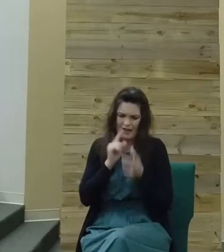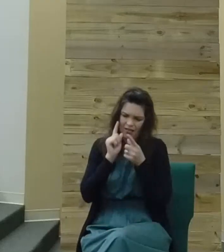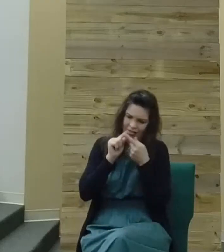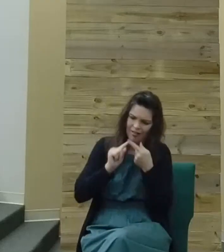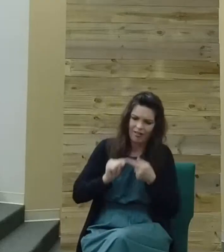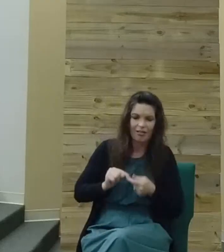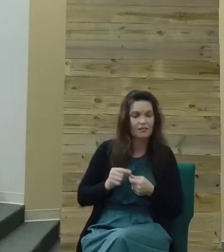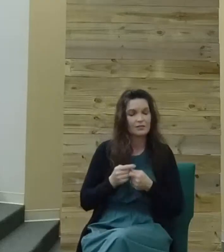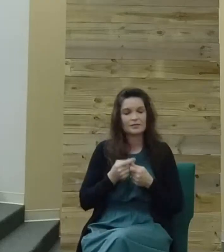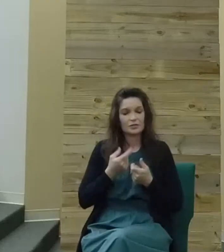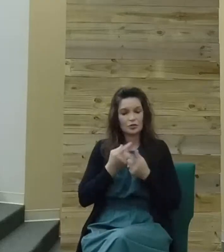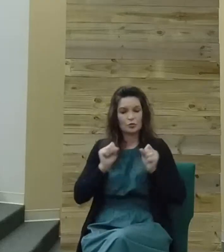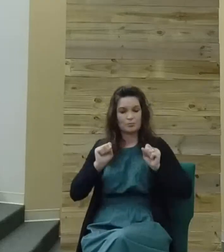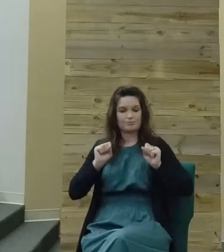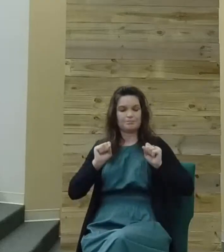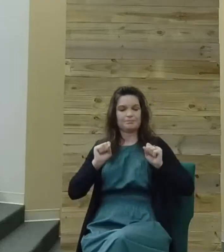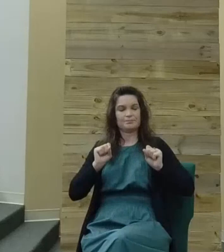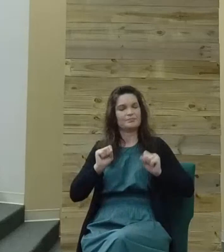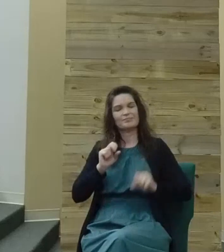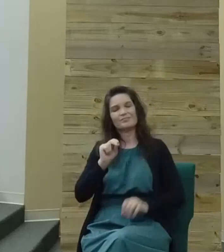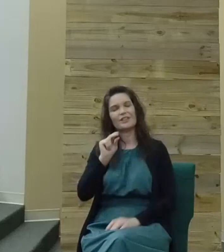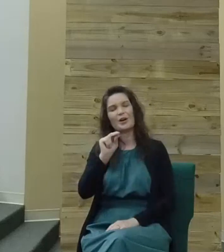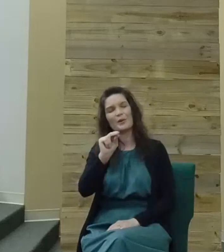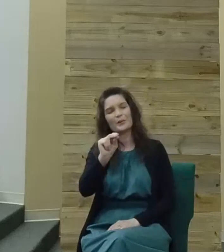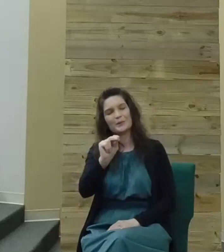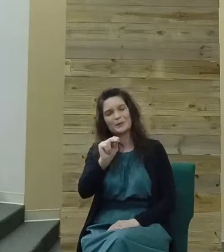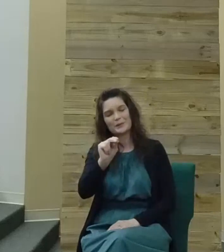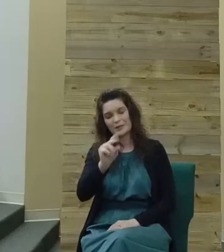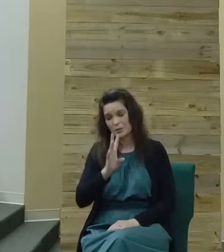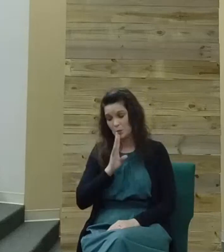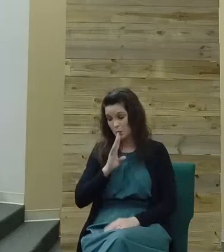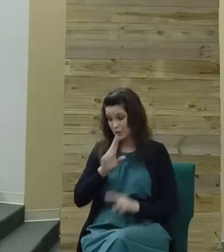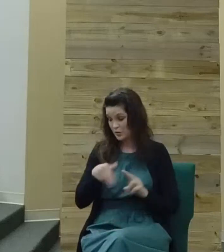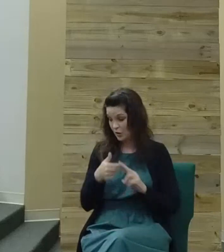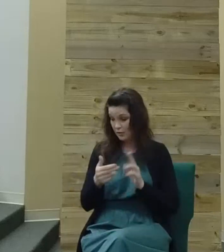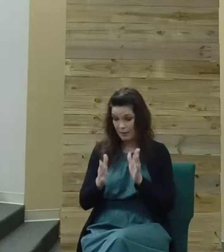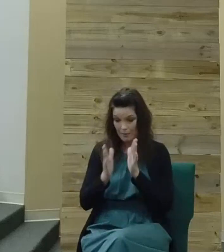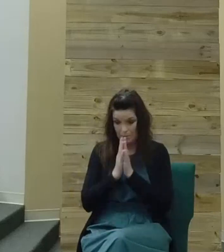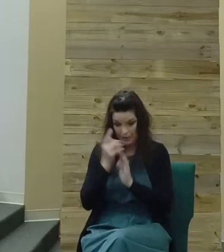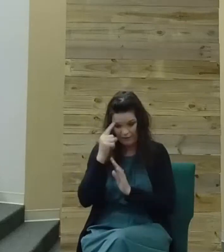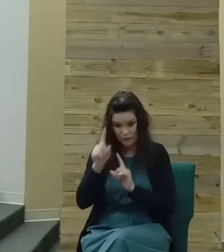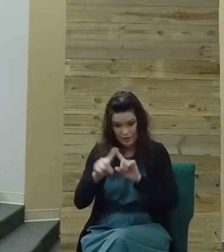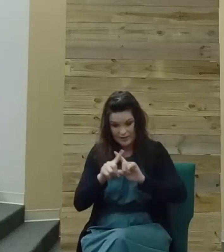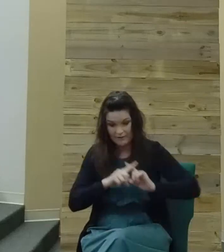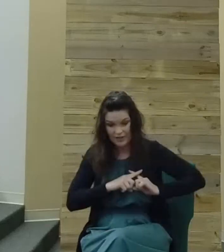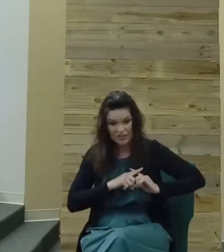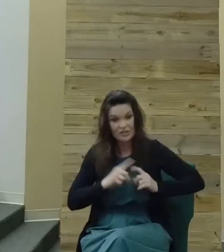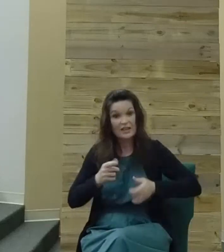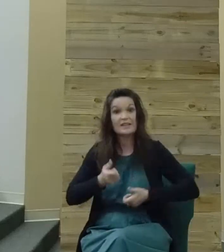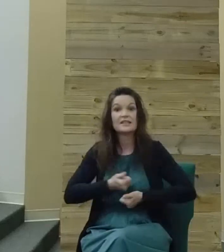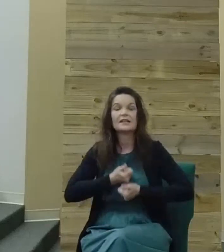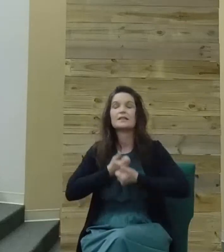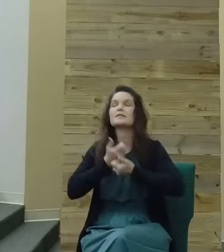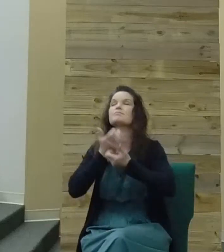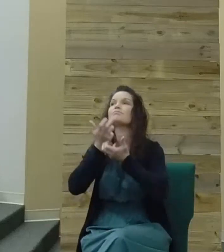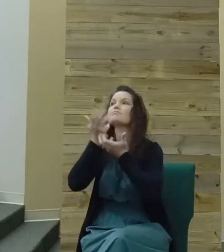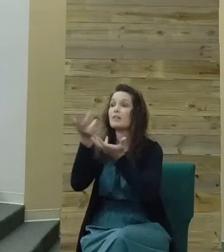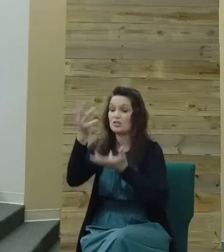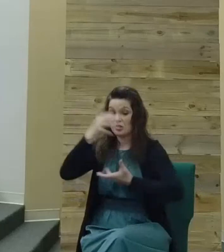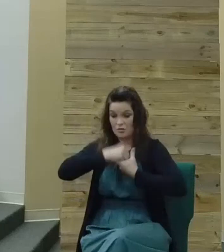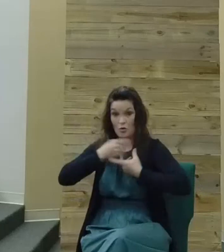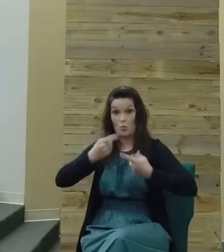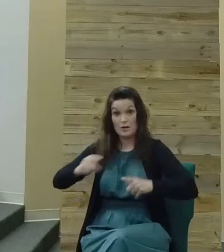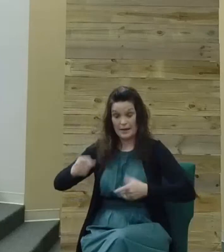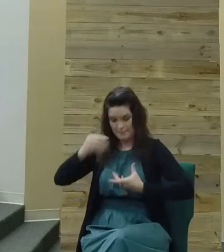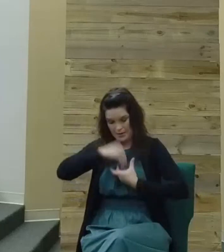say these specific words, you'll get saved. But when we talk about praying for salvation, it's an expression of what's